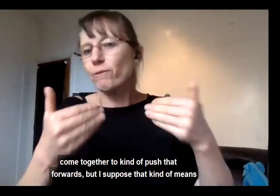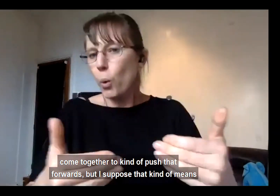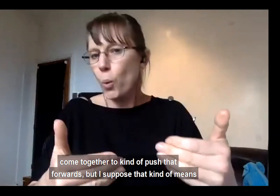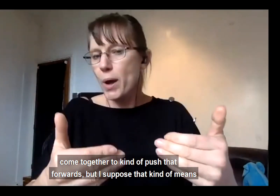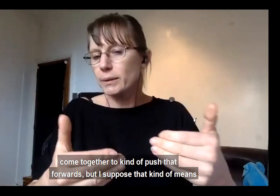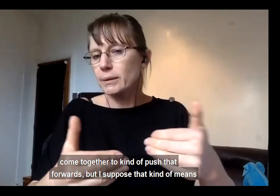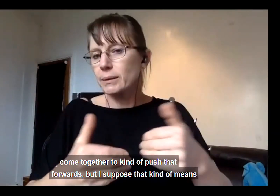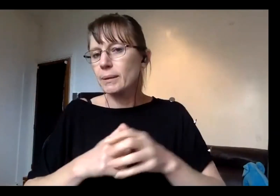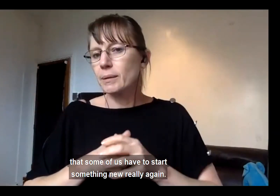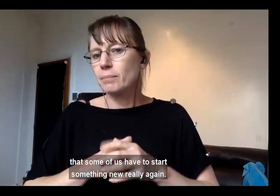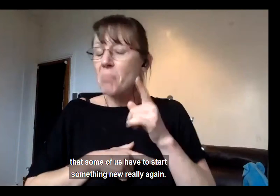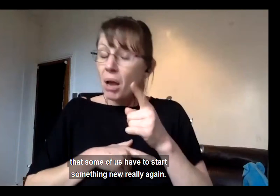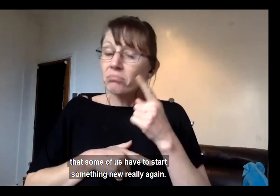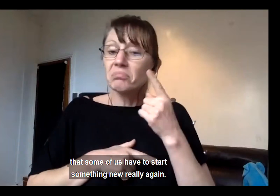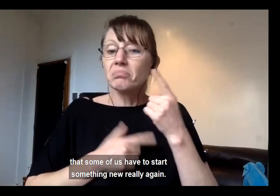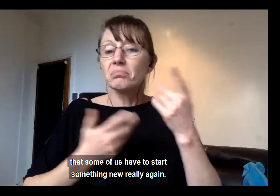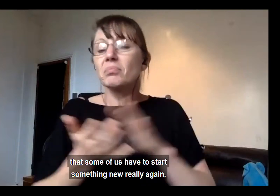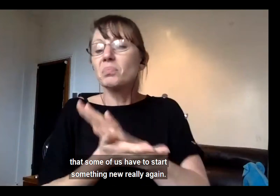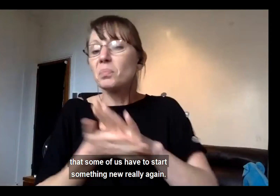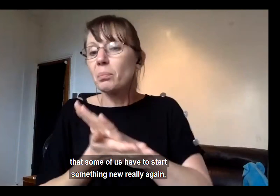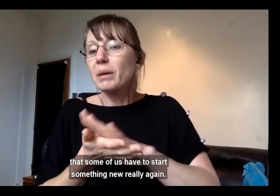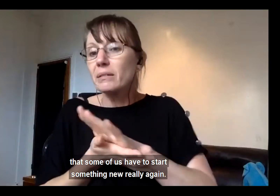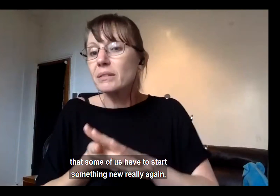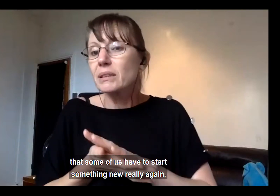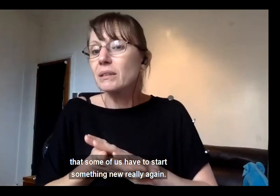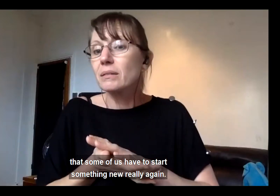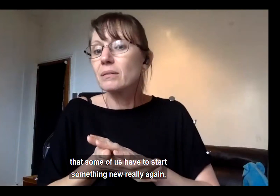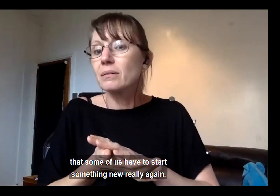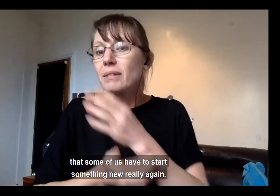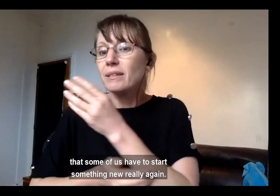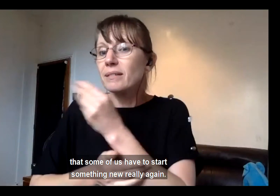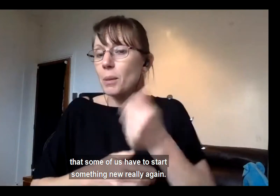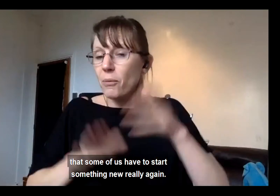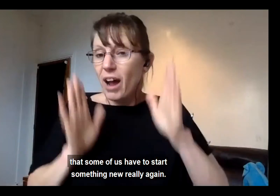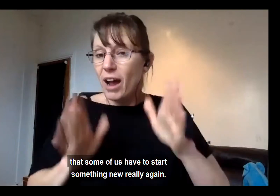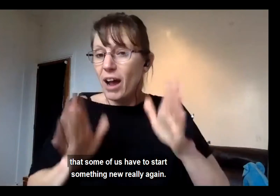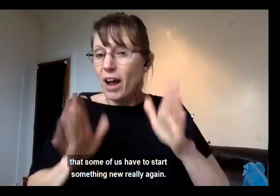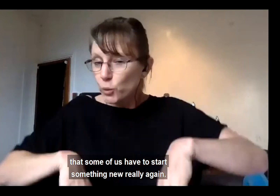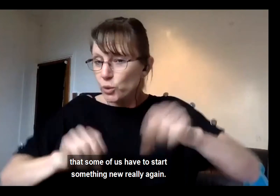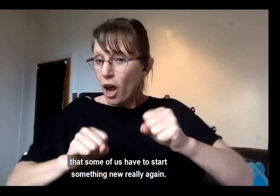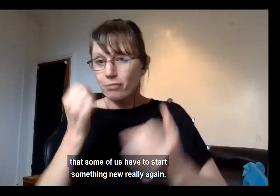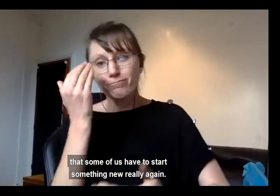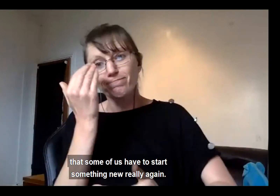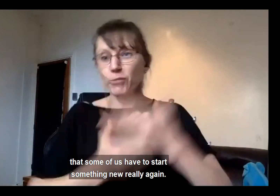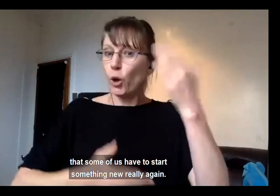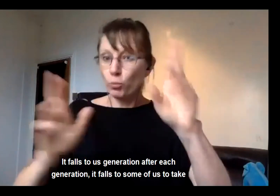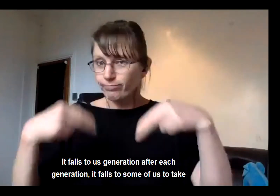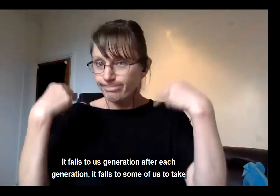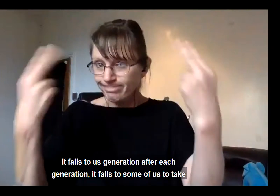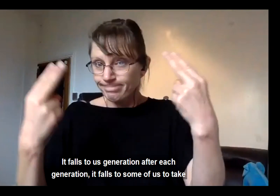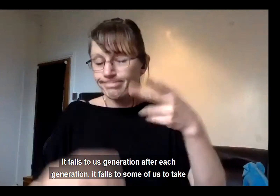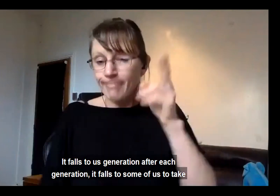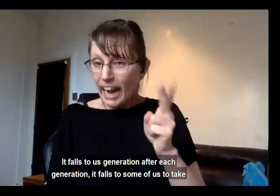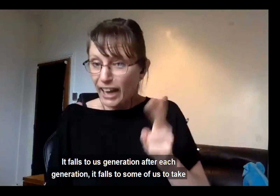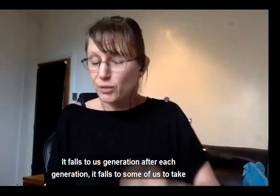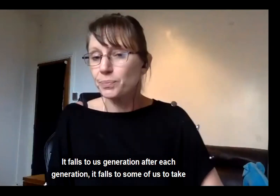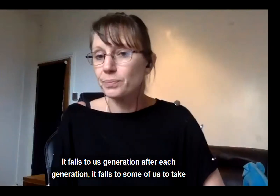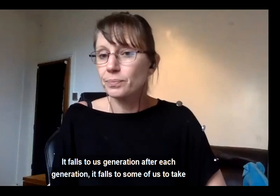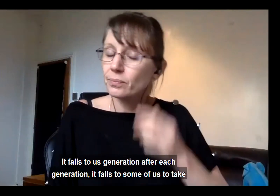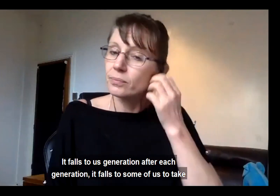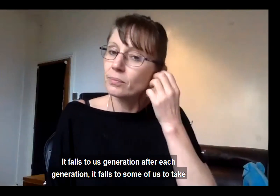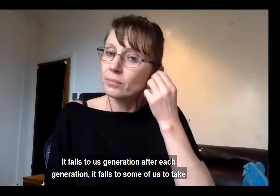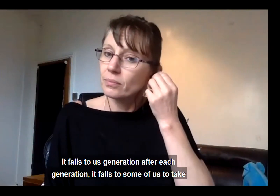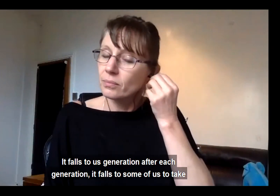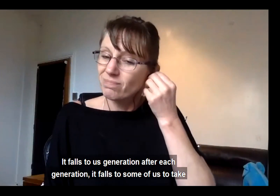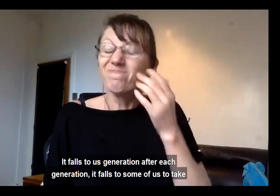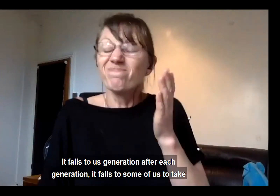But I suppose that kind of means that some of us have to start something new, really, again. Yeah, it